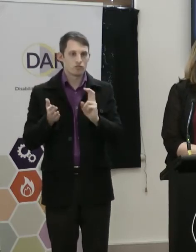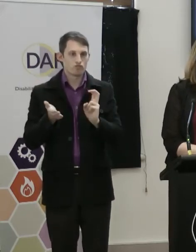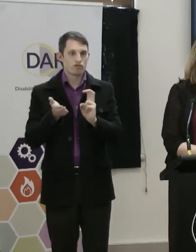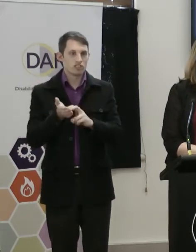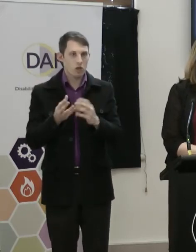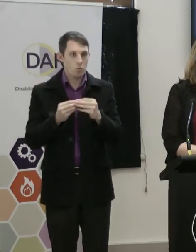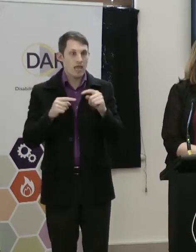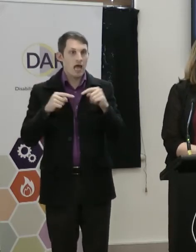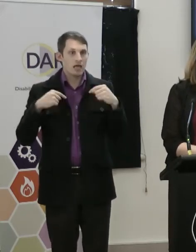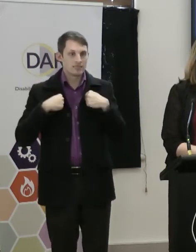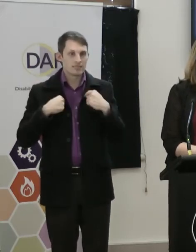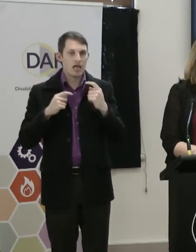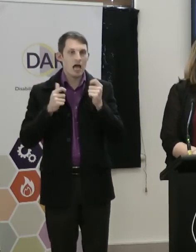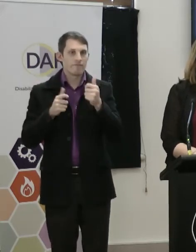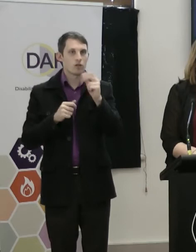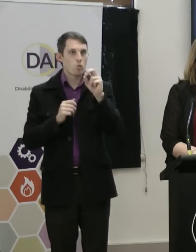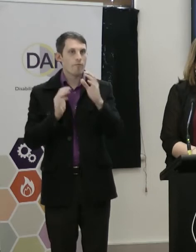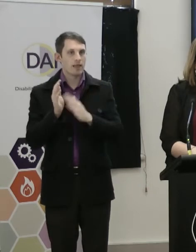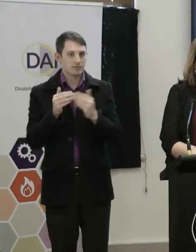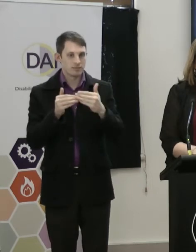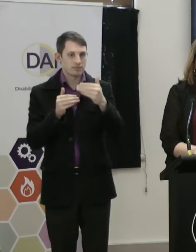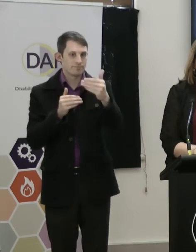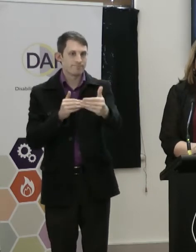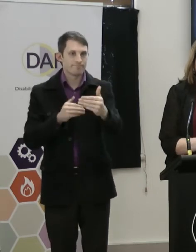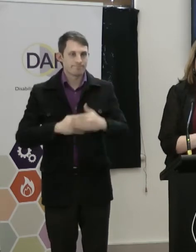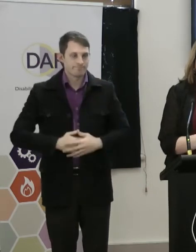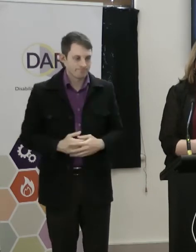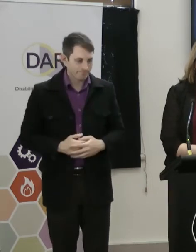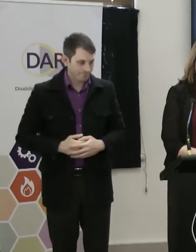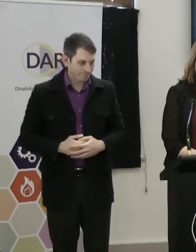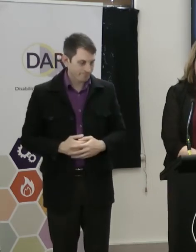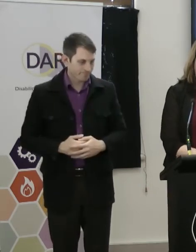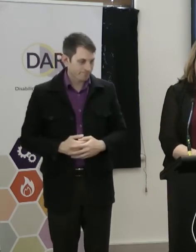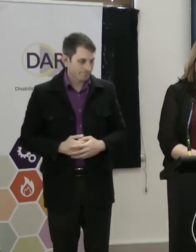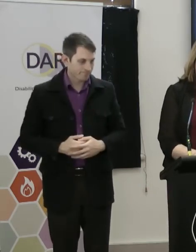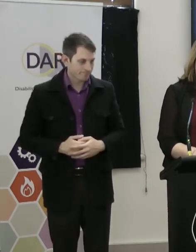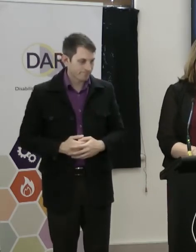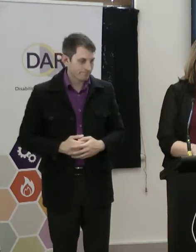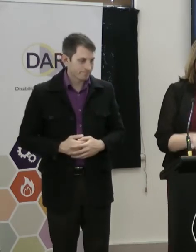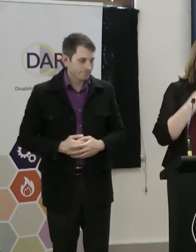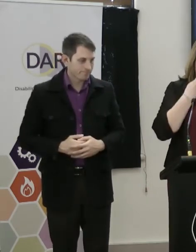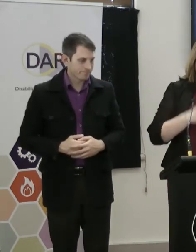the first 12 months of operation of the commission here in Victoria.